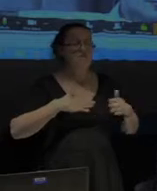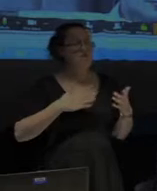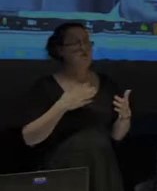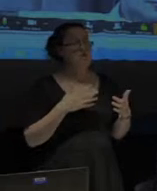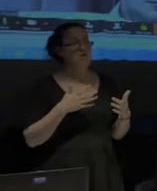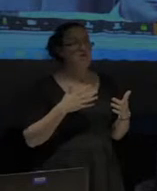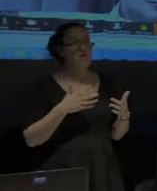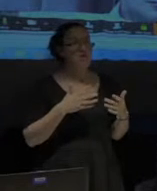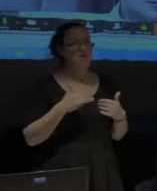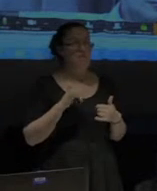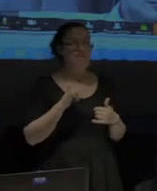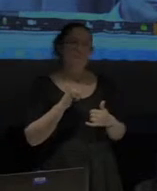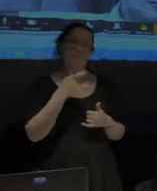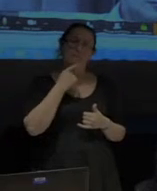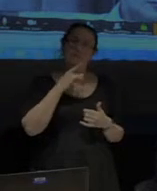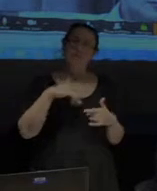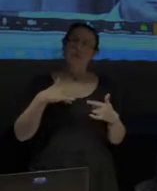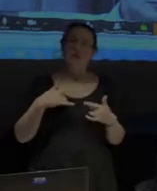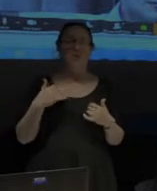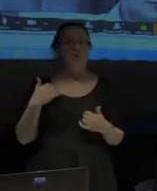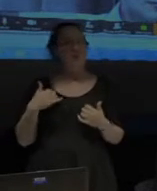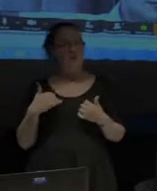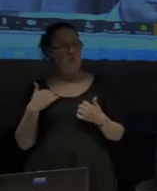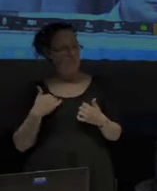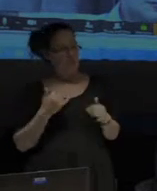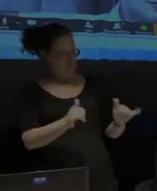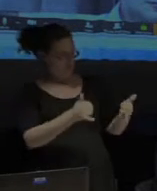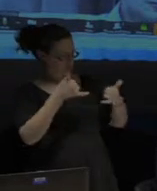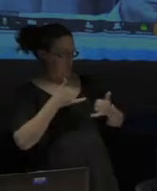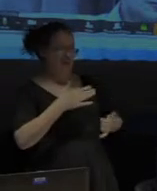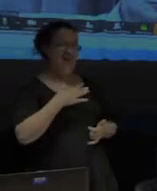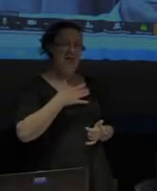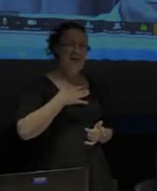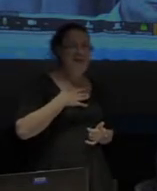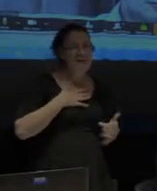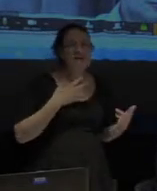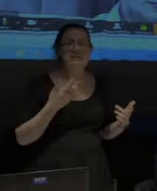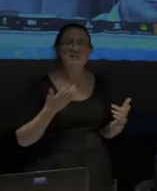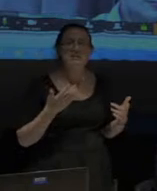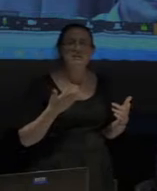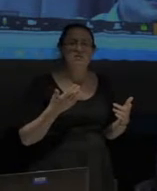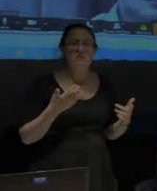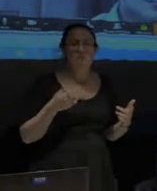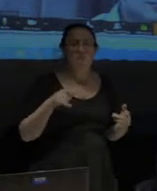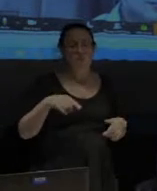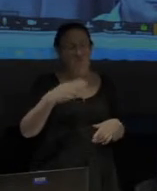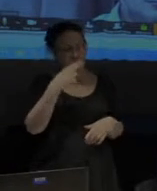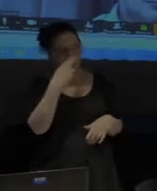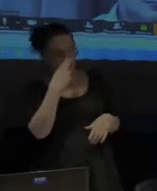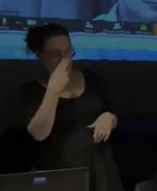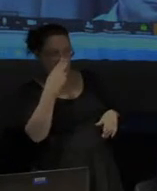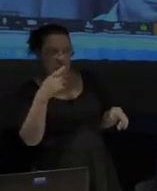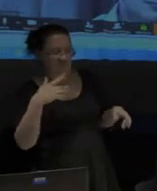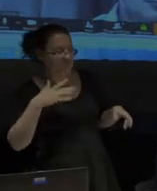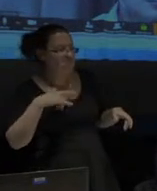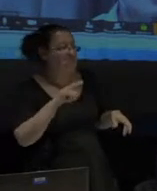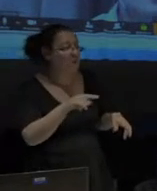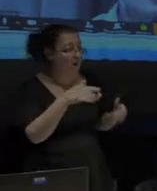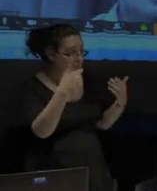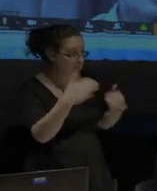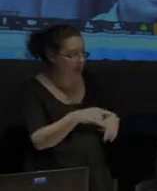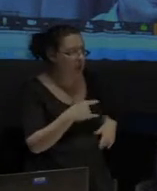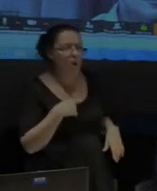be incentivised because they like to get medals or they like to get awards, or because they're curious, or because they want to know that someone else has done it before, because